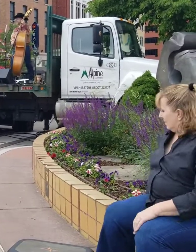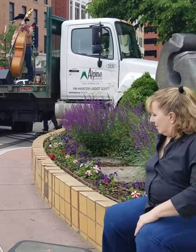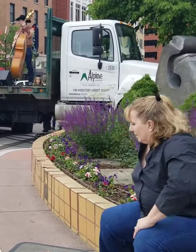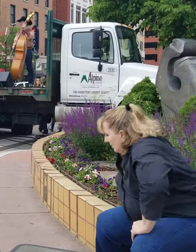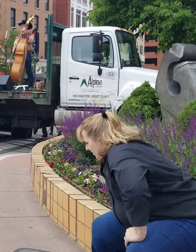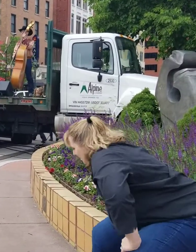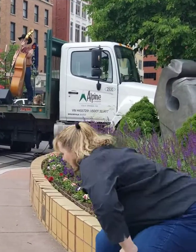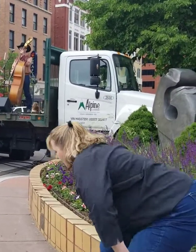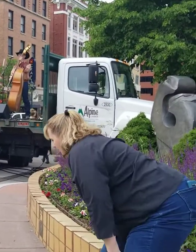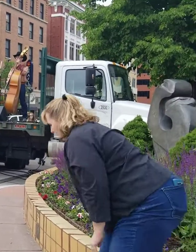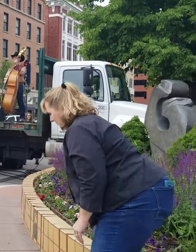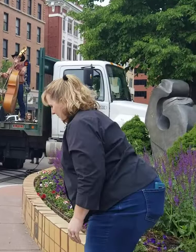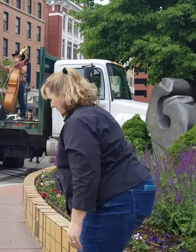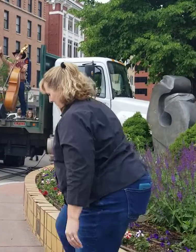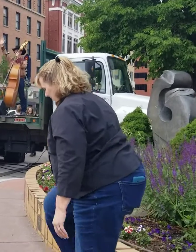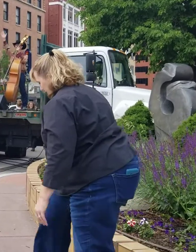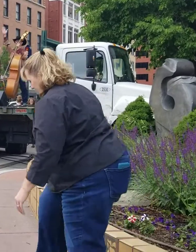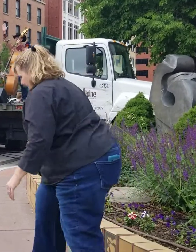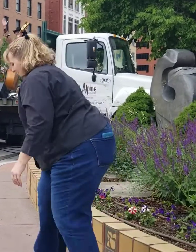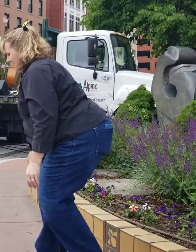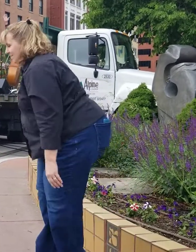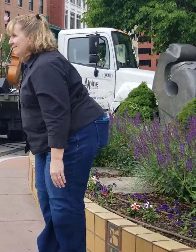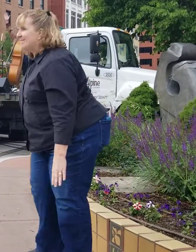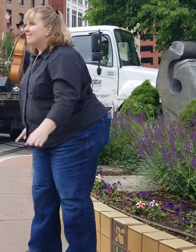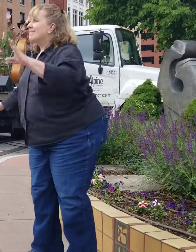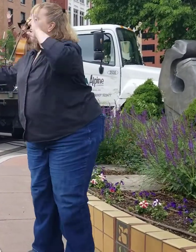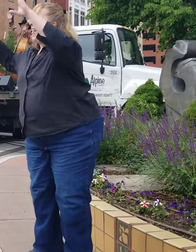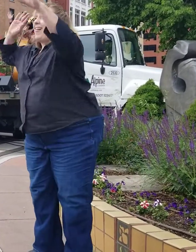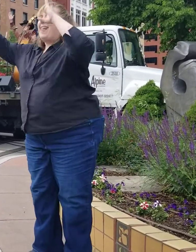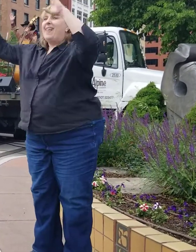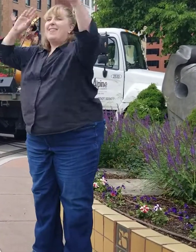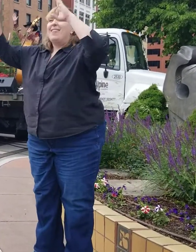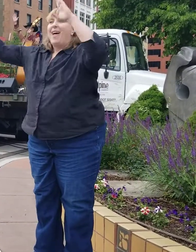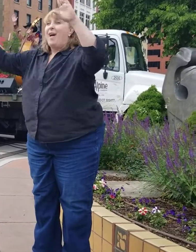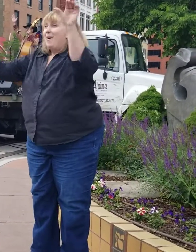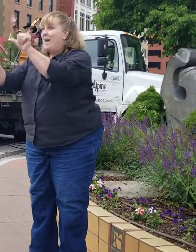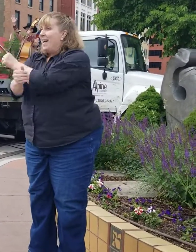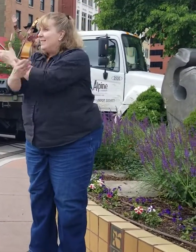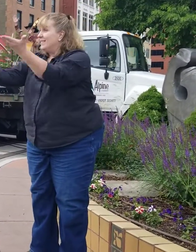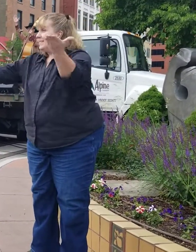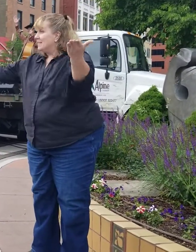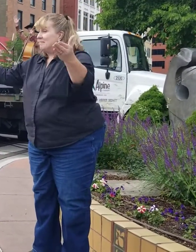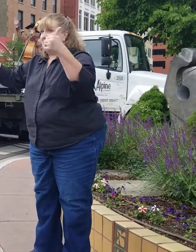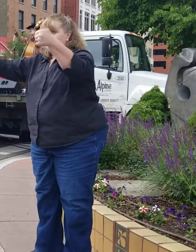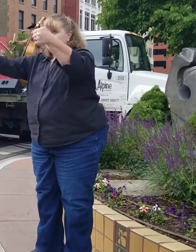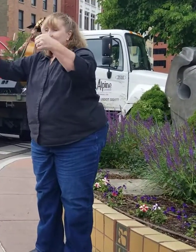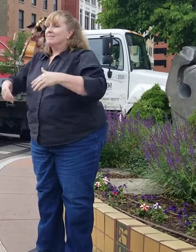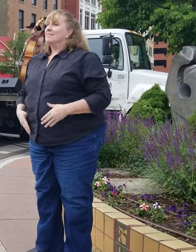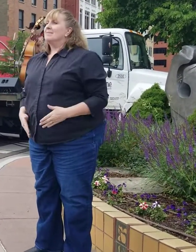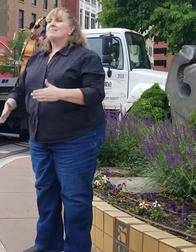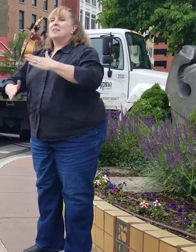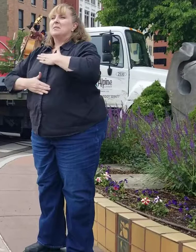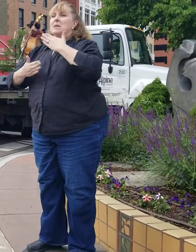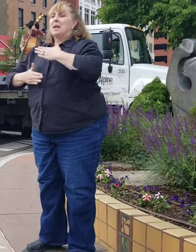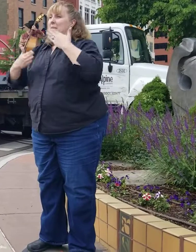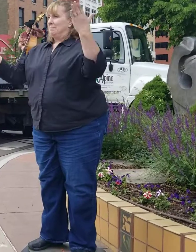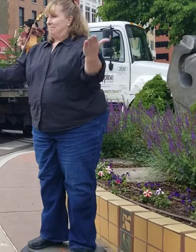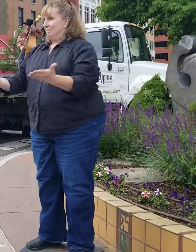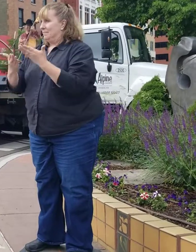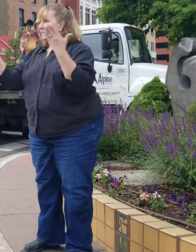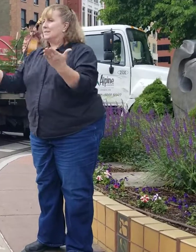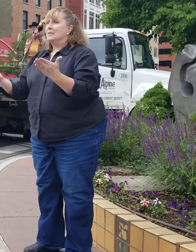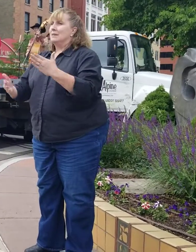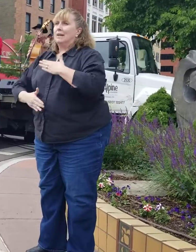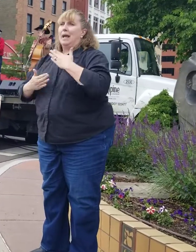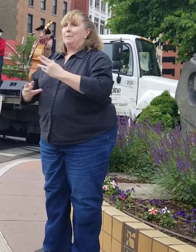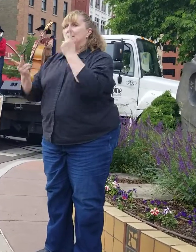Howdy folks, how's everybody doing this morning, huh? Woo! I'll tell you what, we're glad to be here I'm glad to